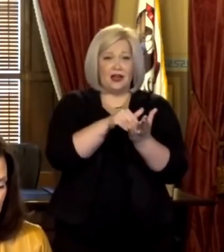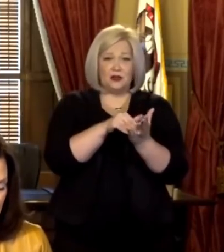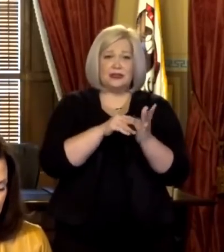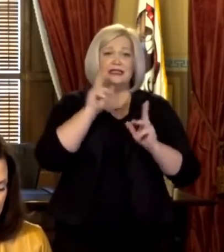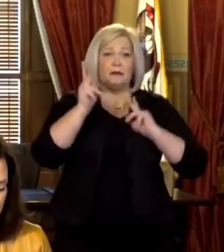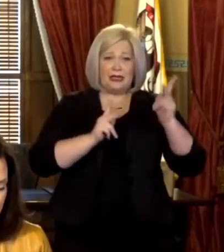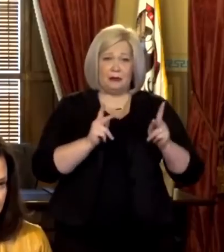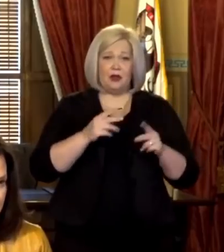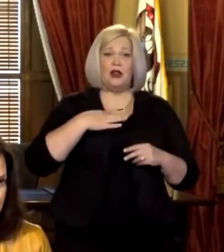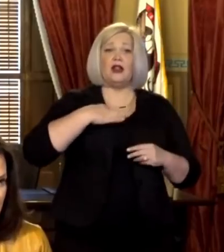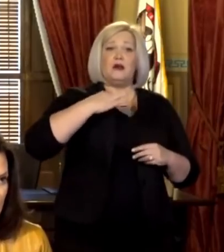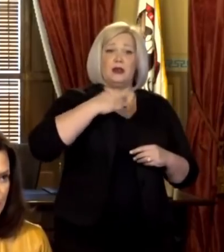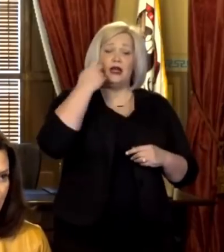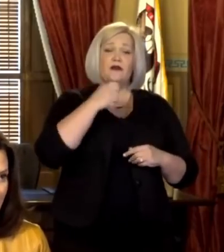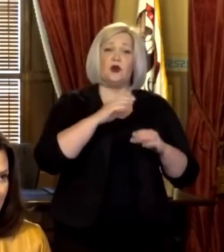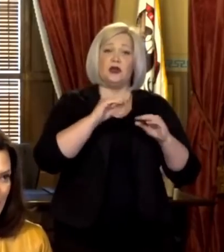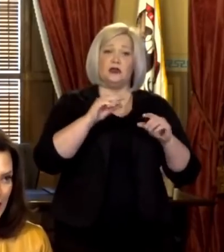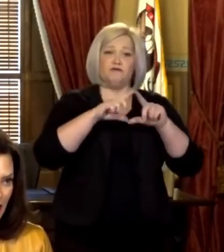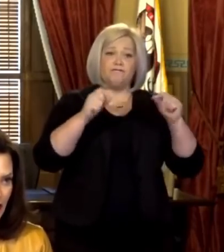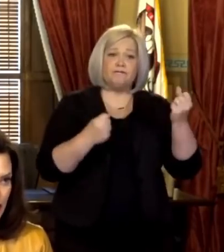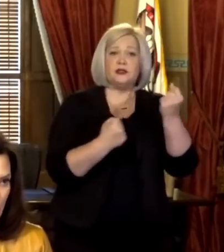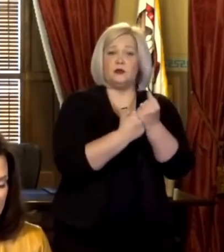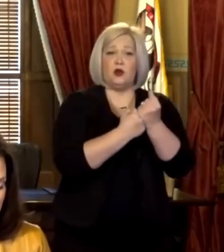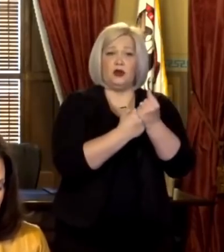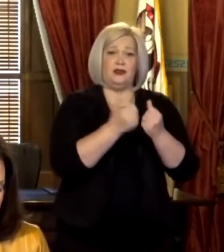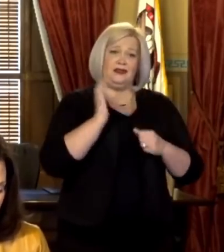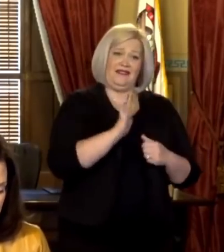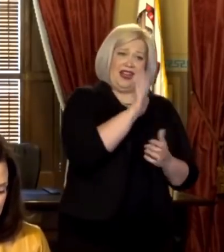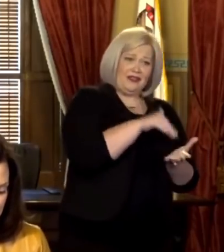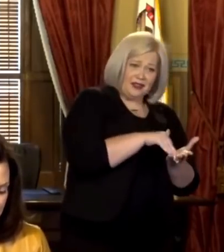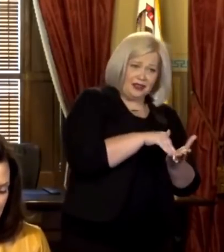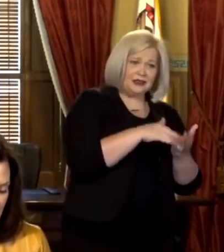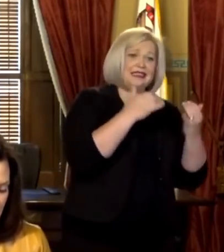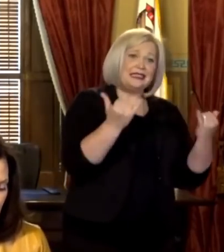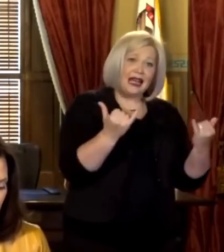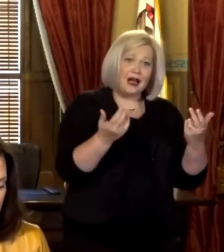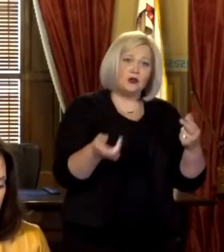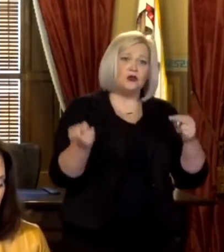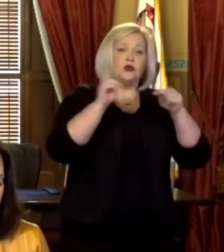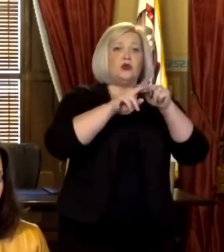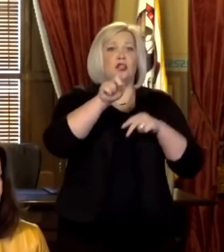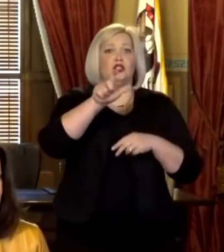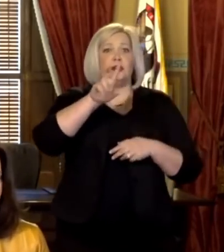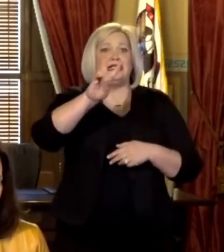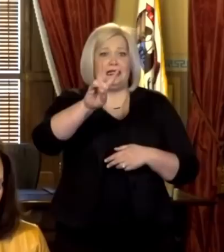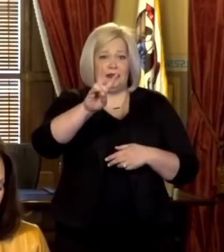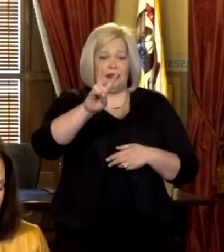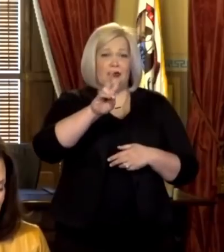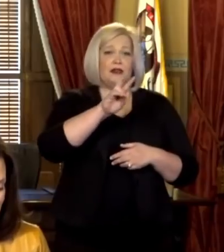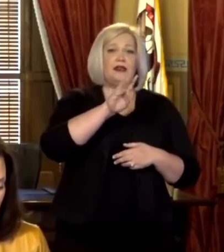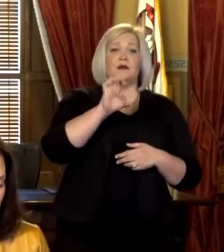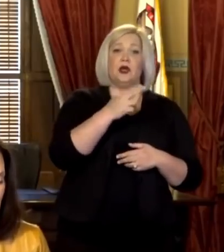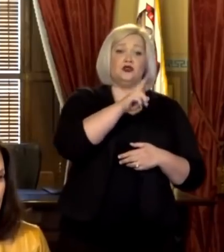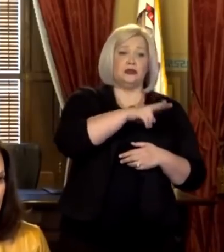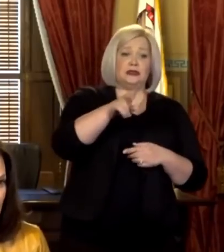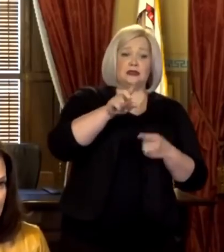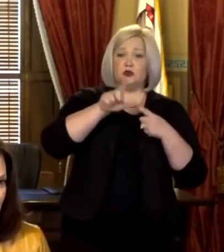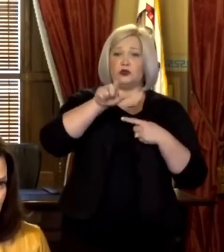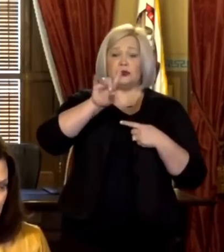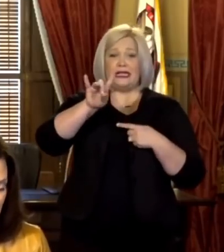127,000 new claims. It was 5, and now it's 127,000. The week of March 22nd through 28th, it